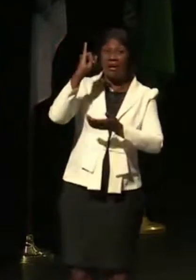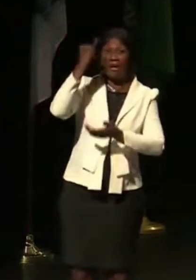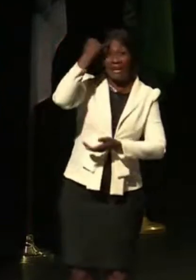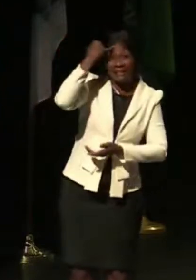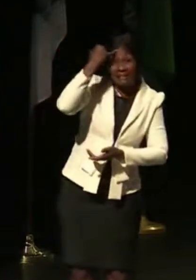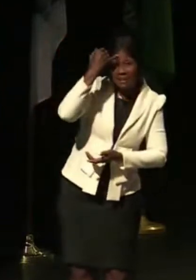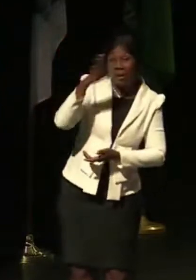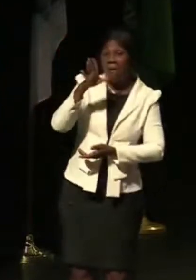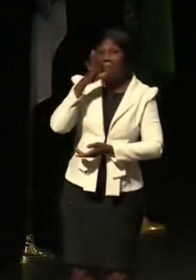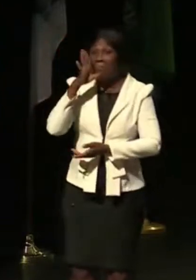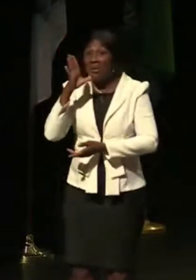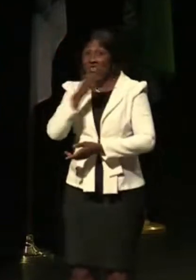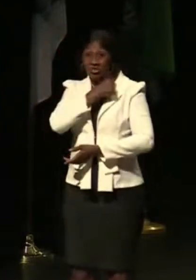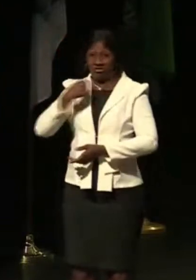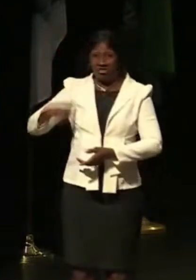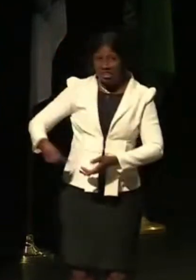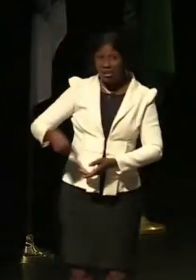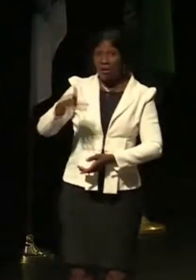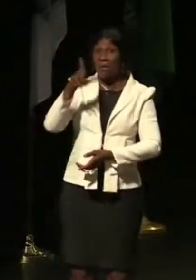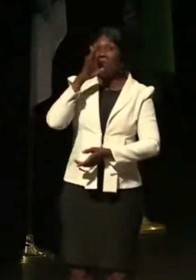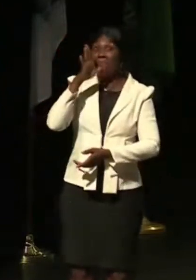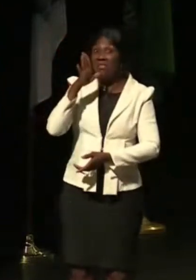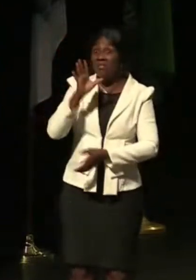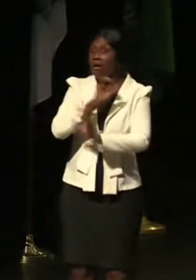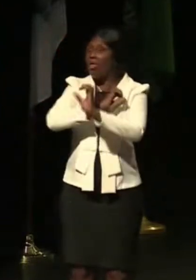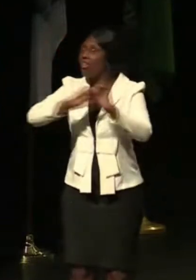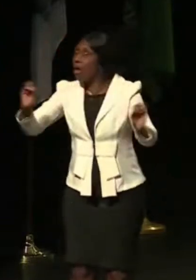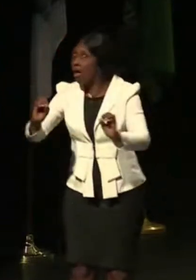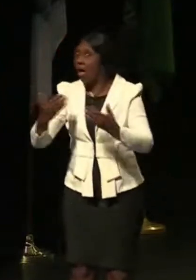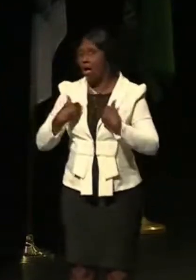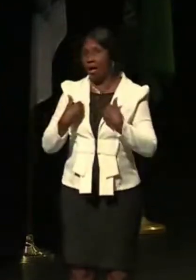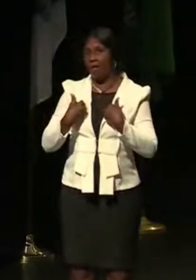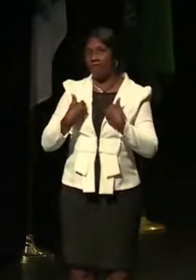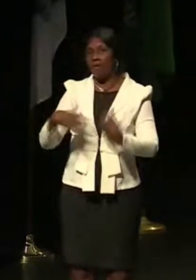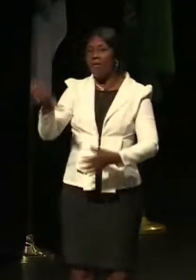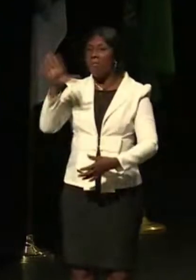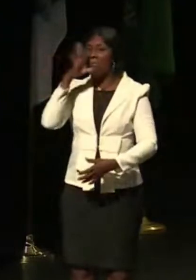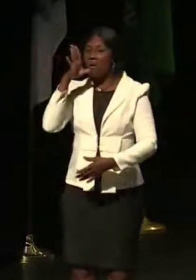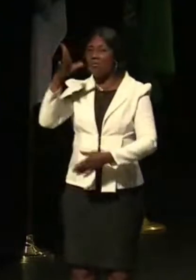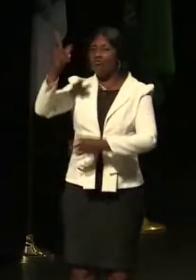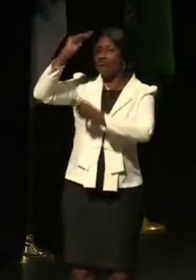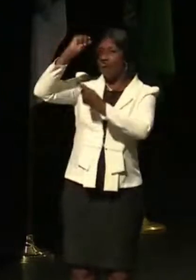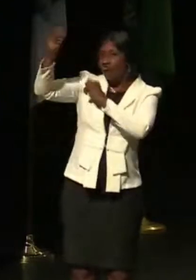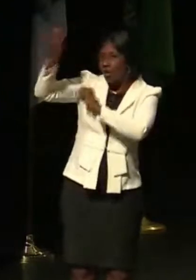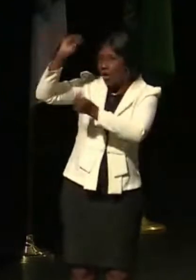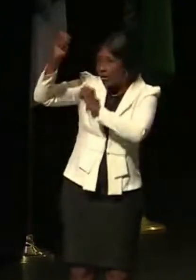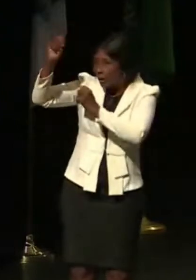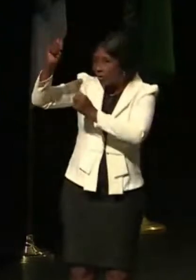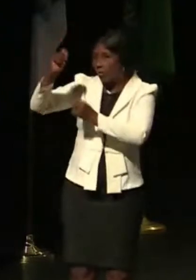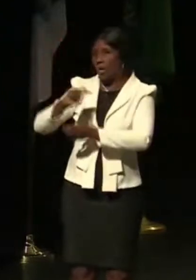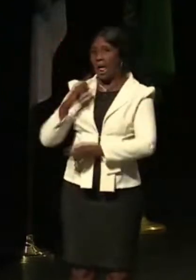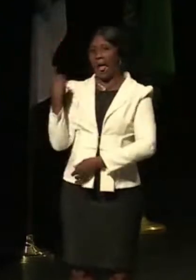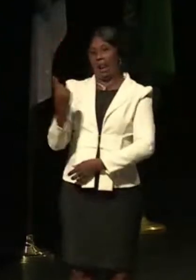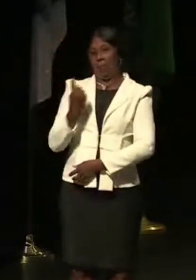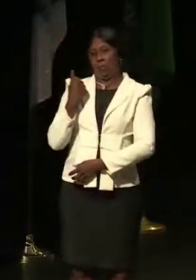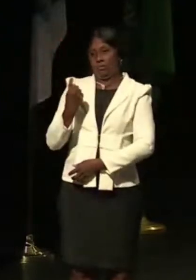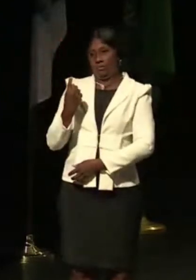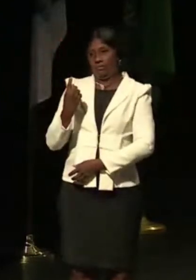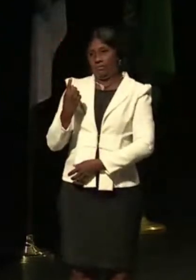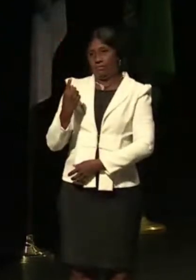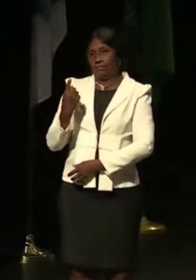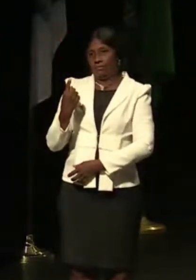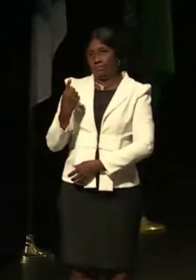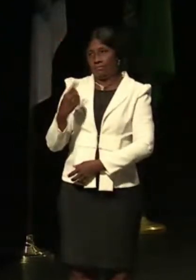Mother Europe. There can be only one Mother, Mother Trinidad and Mother Tobago. And a